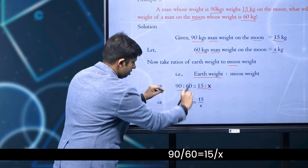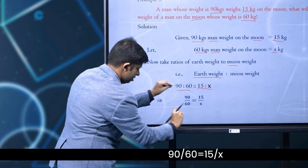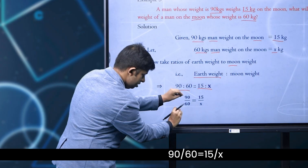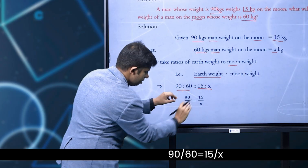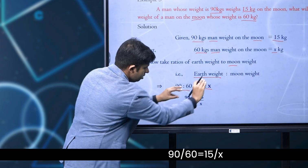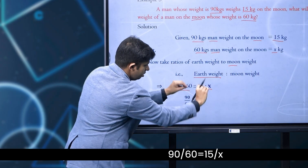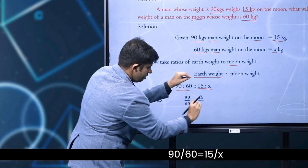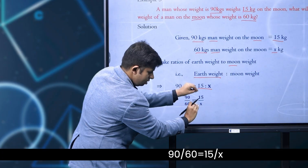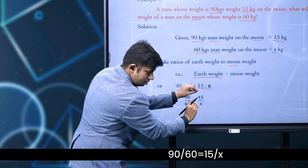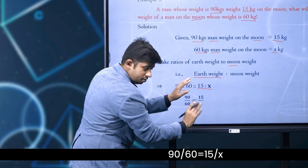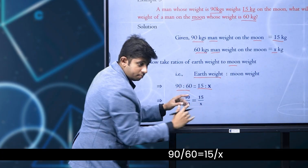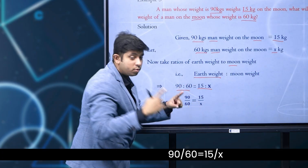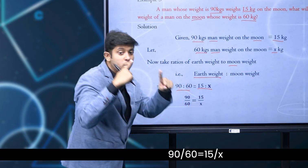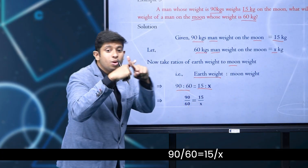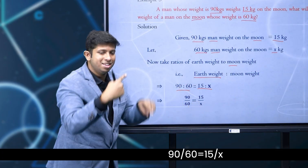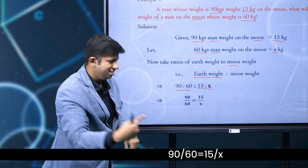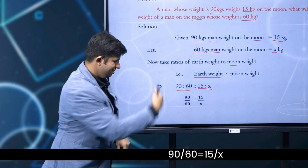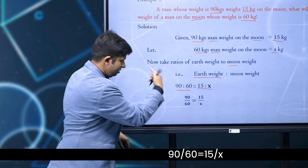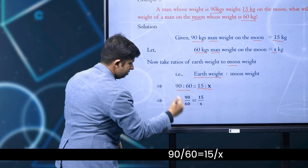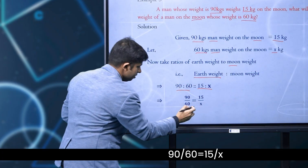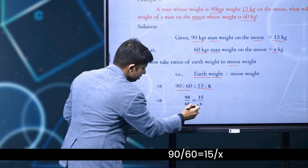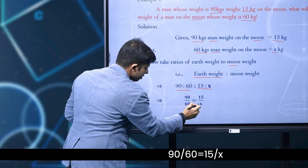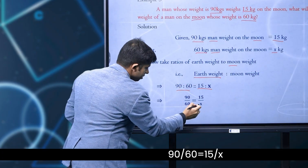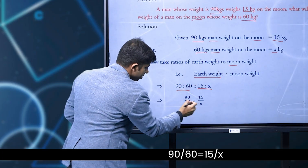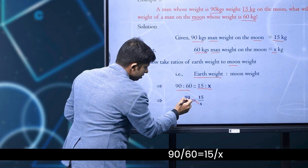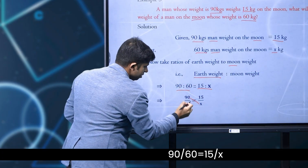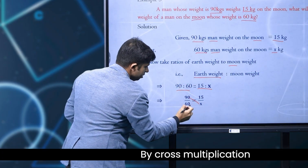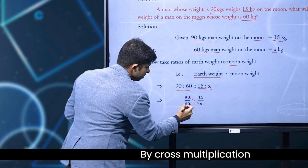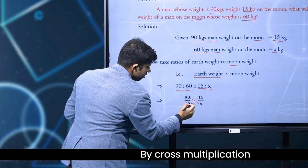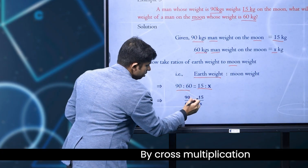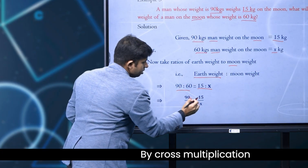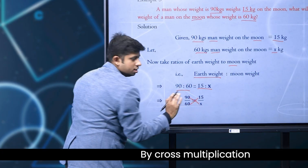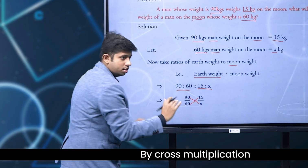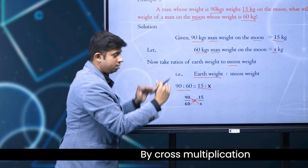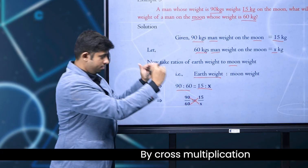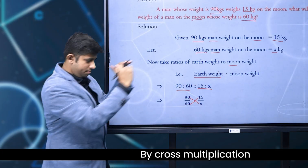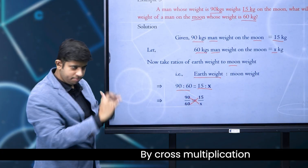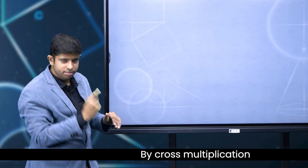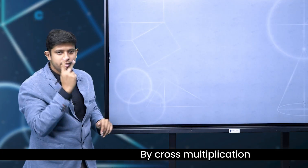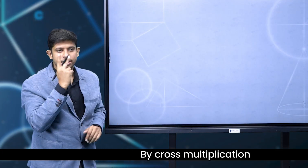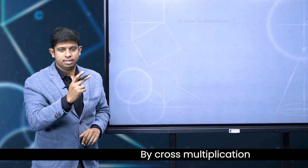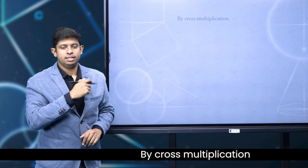"90 by 60 equals to 15 by x. By cross multiplication,